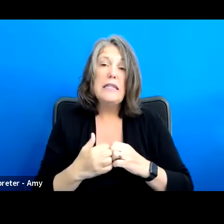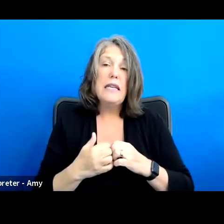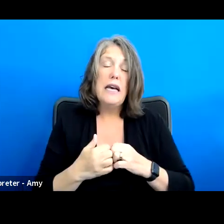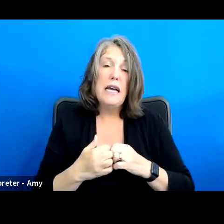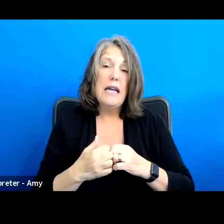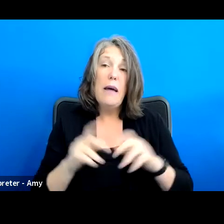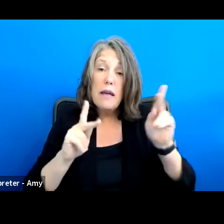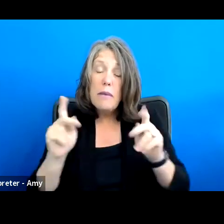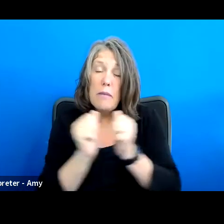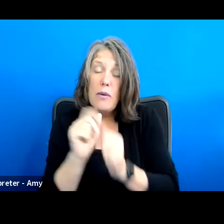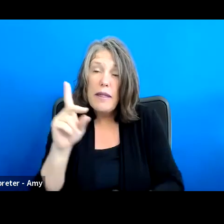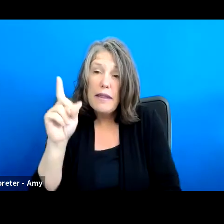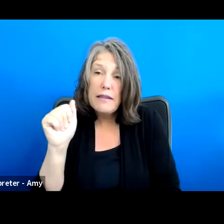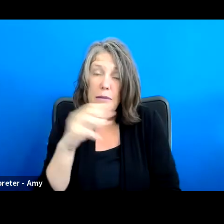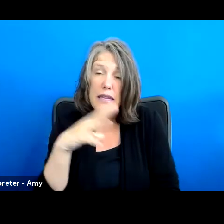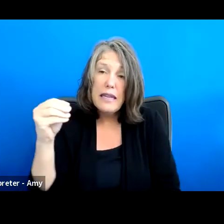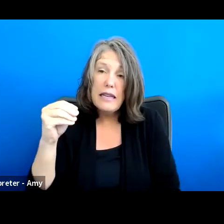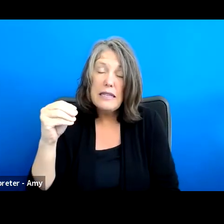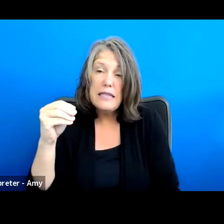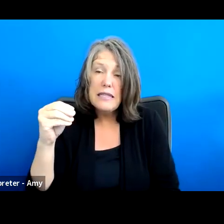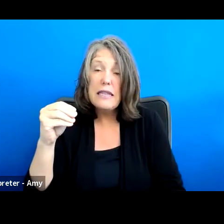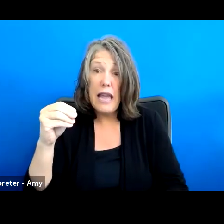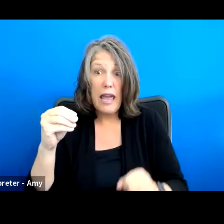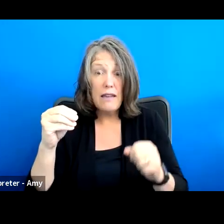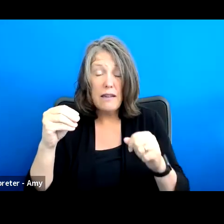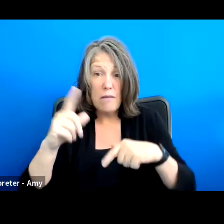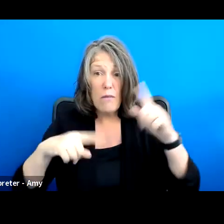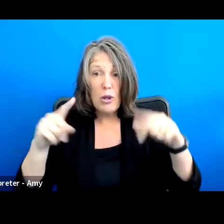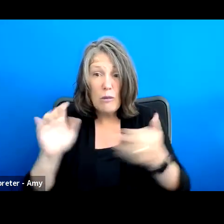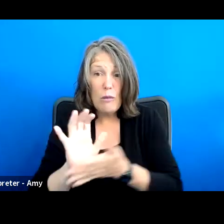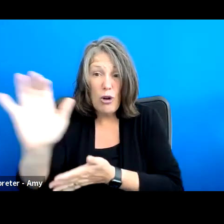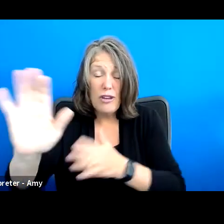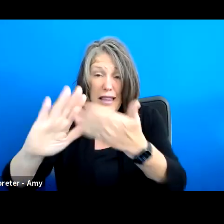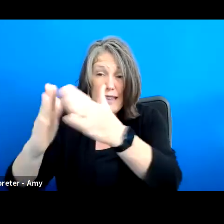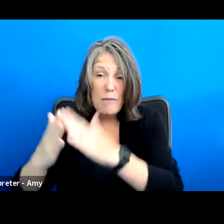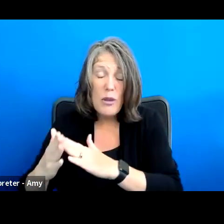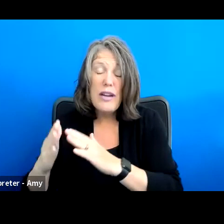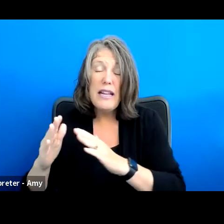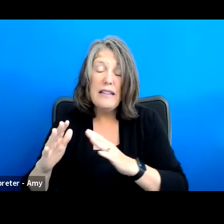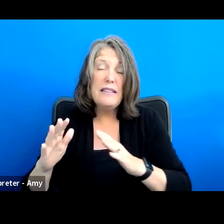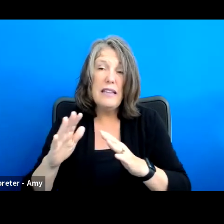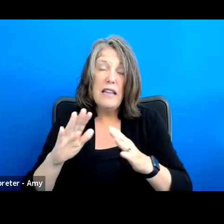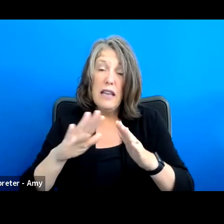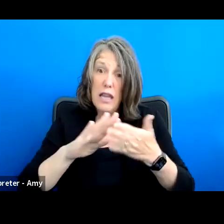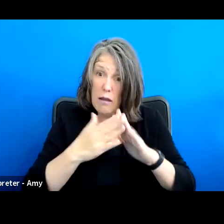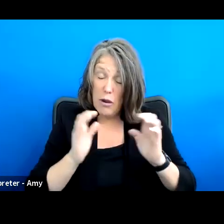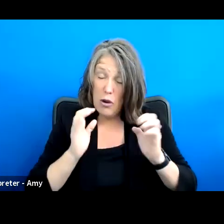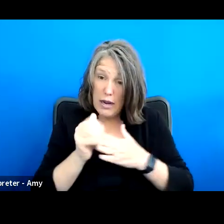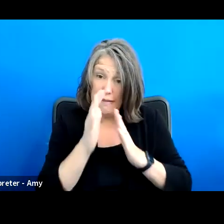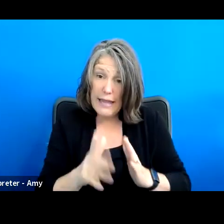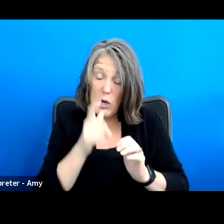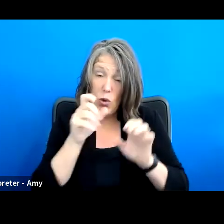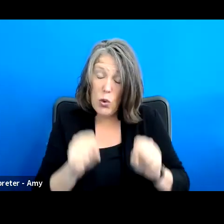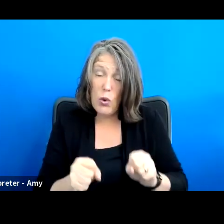was people with disabilities in multiple marginalized communities, whether it was community leaders who could give me